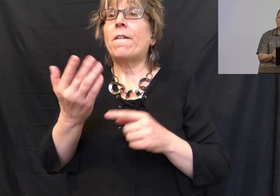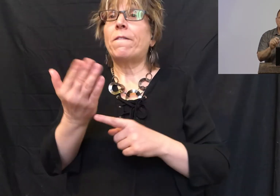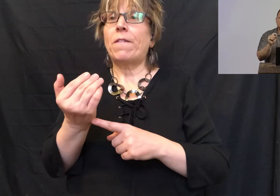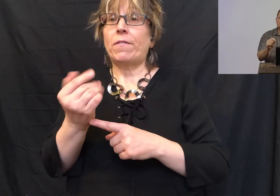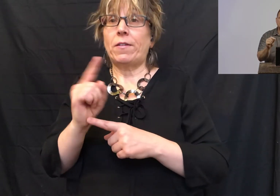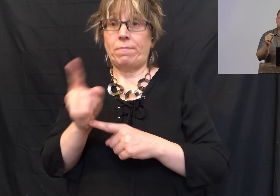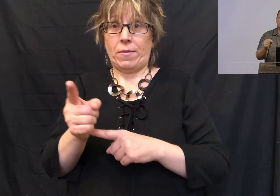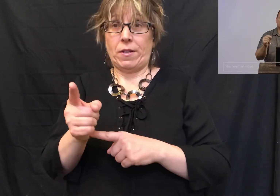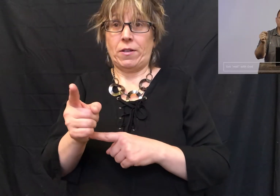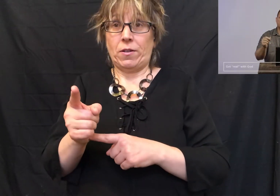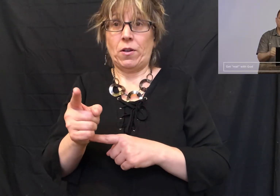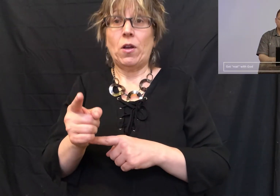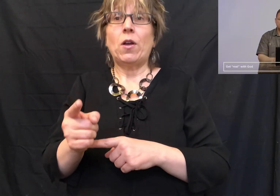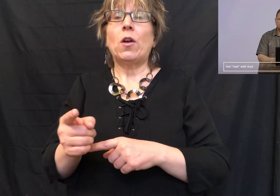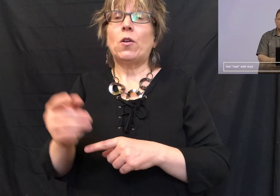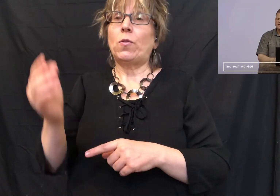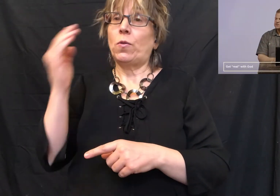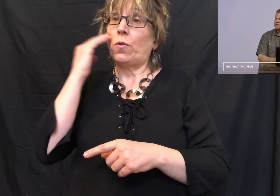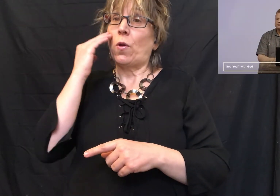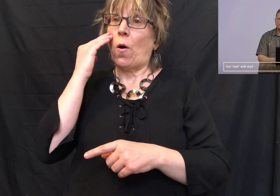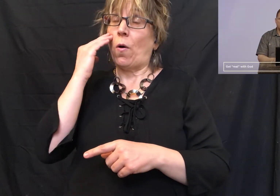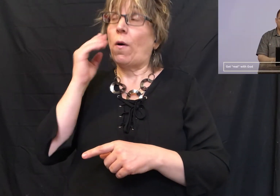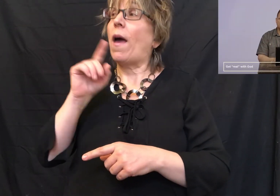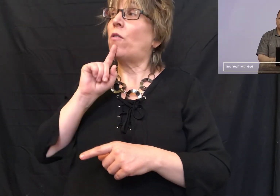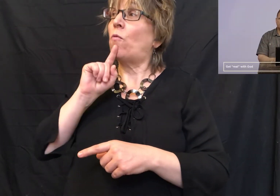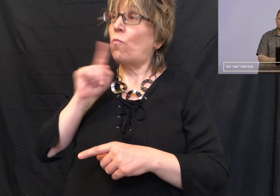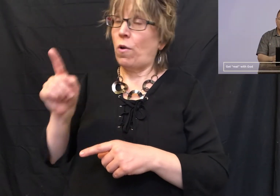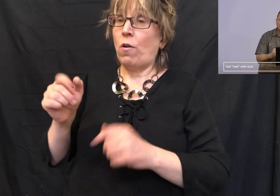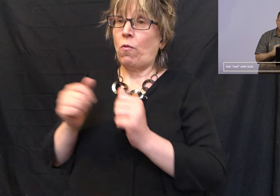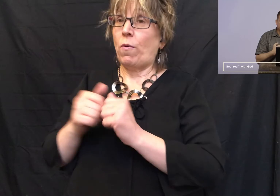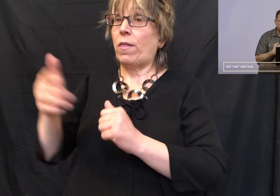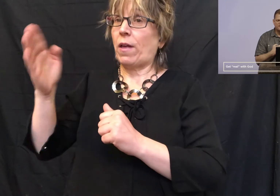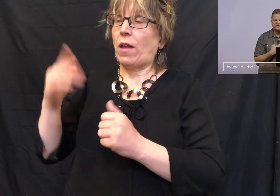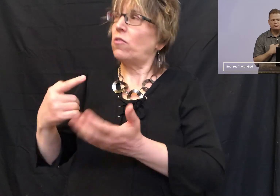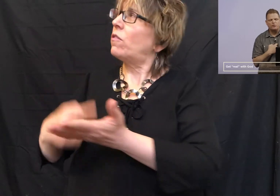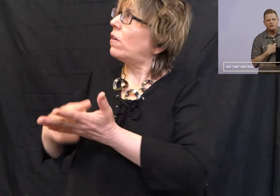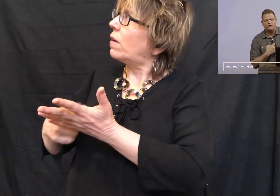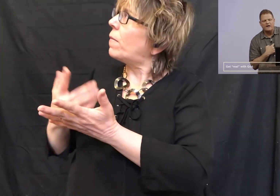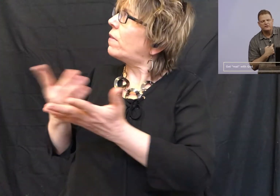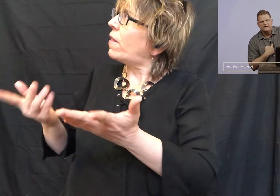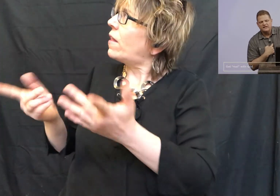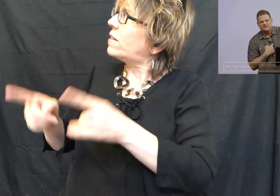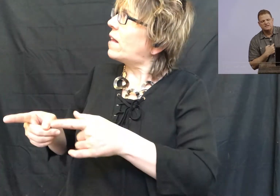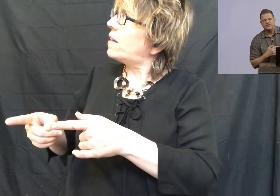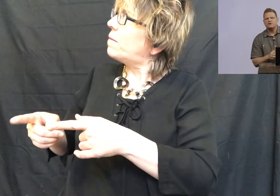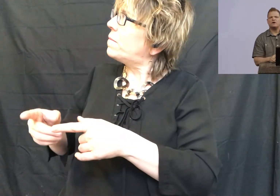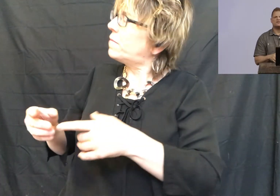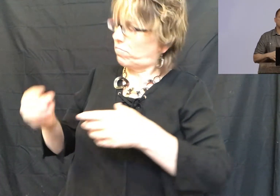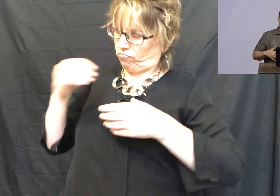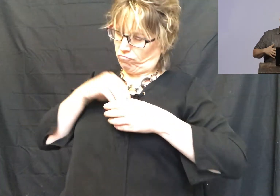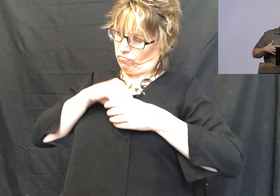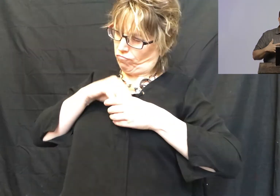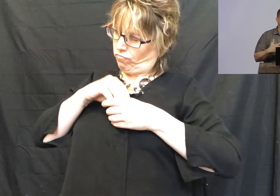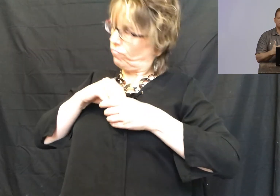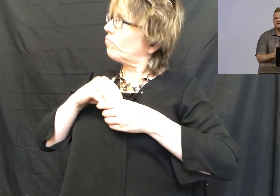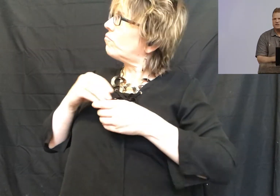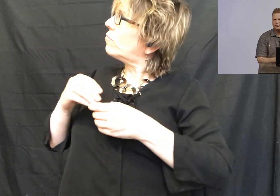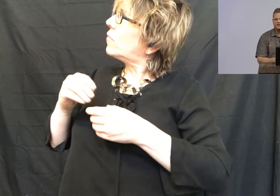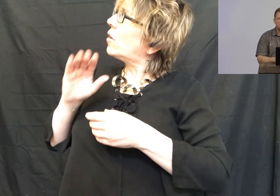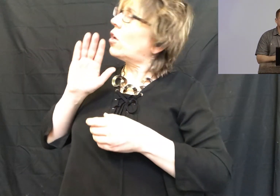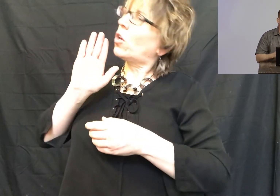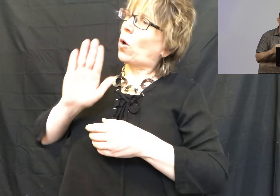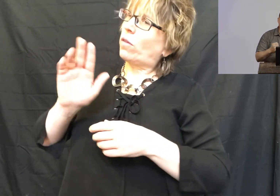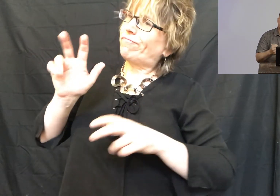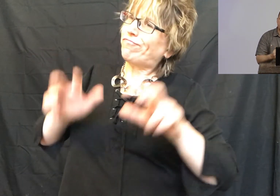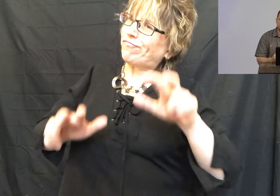a day getting real with God. Just being honest with him. Talk about the stuff that's rolling around inside your heart. Talk to him about your